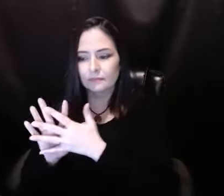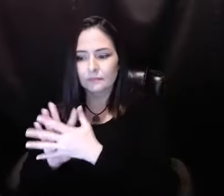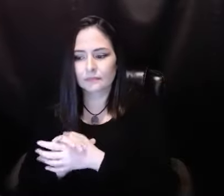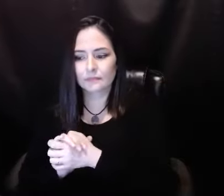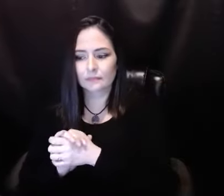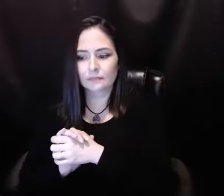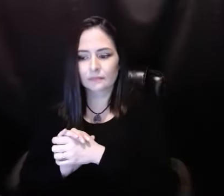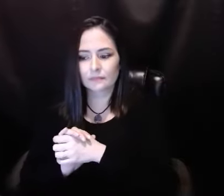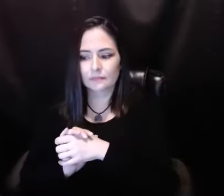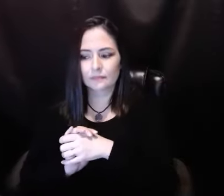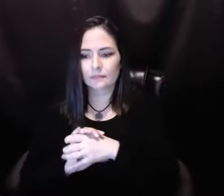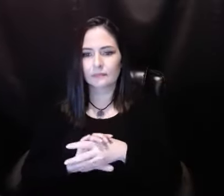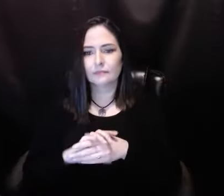about that one."